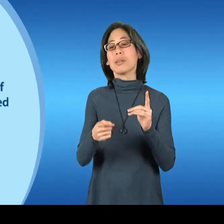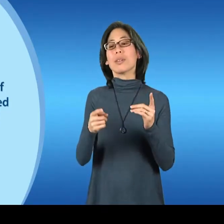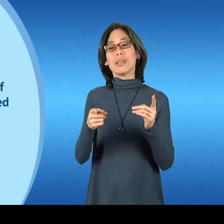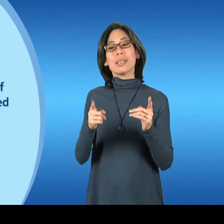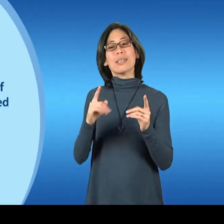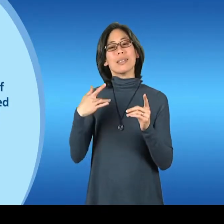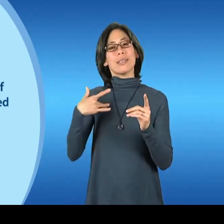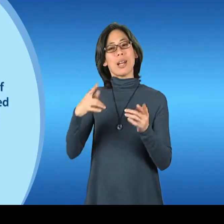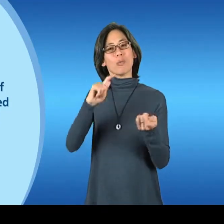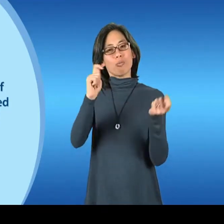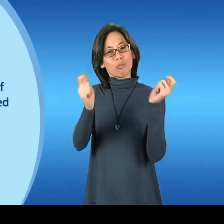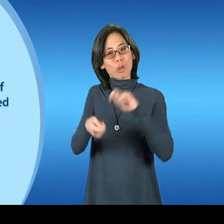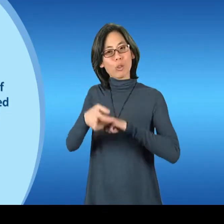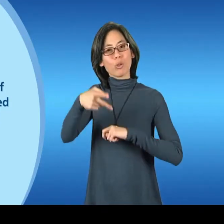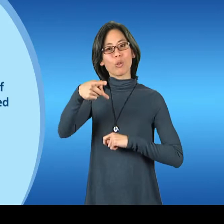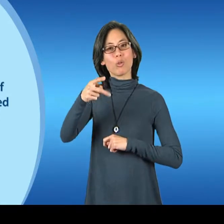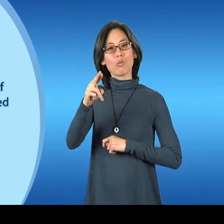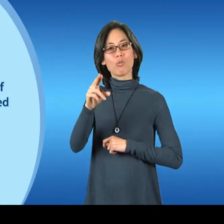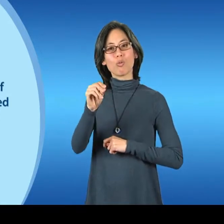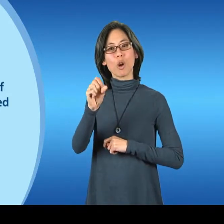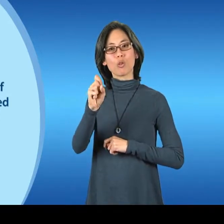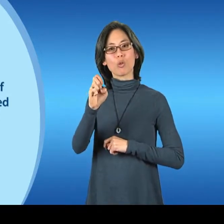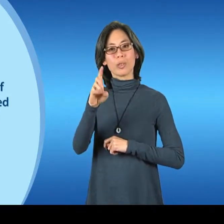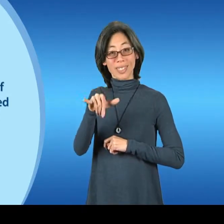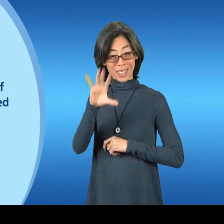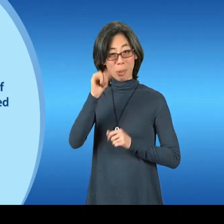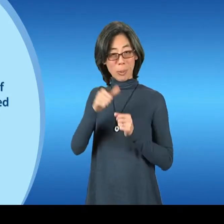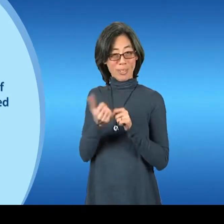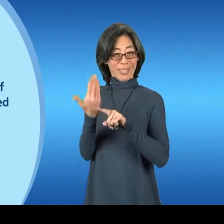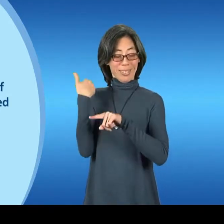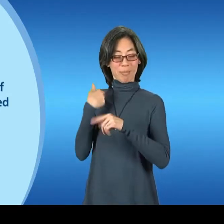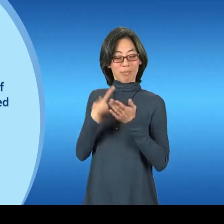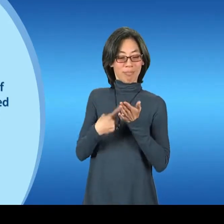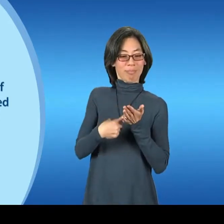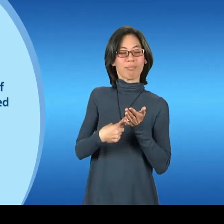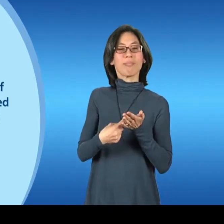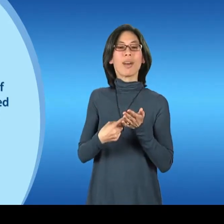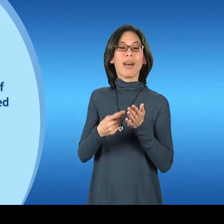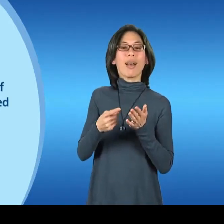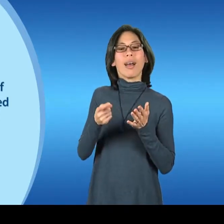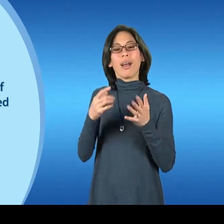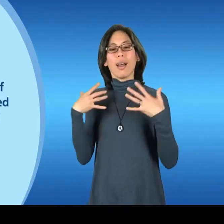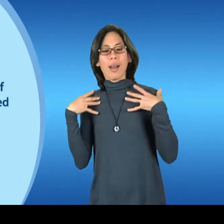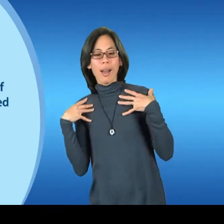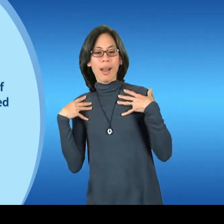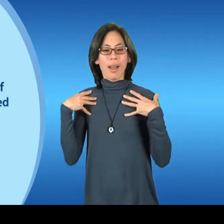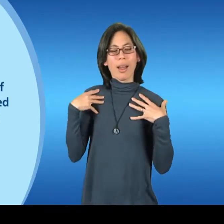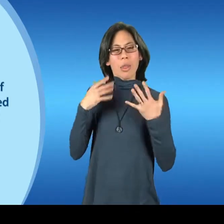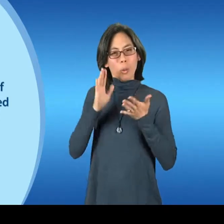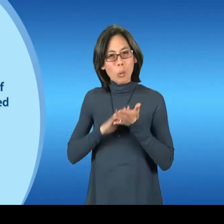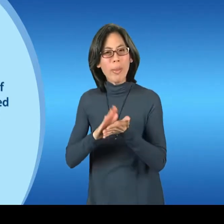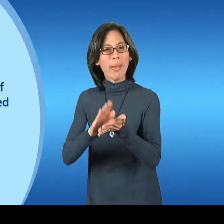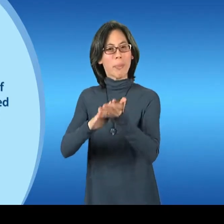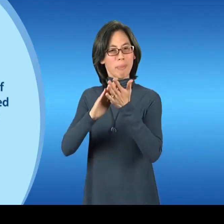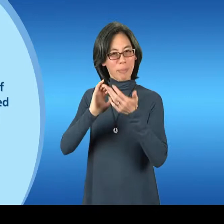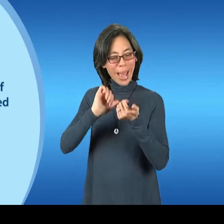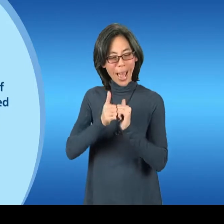be the use of prosody, which we mentioned earlier, the way the body moves, the rhythm of the